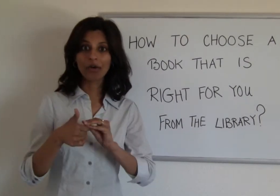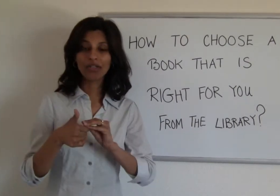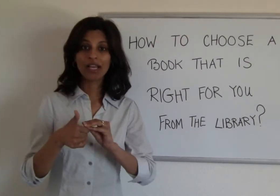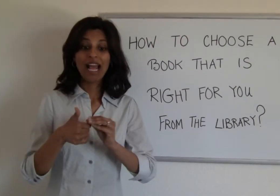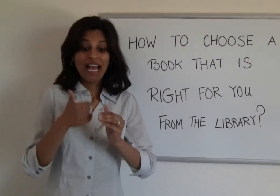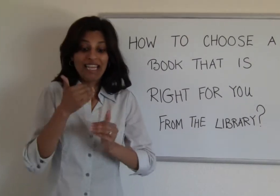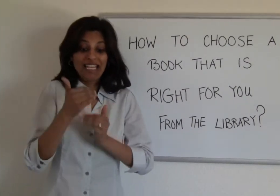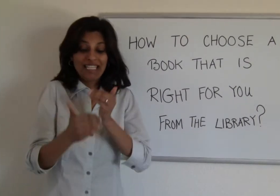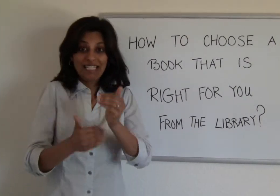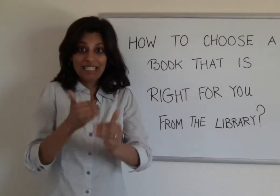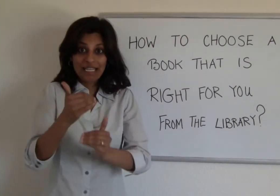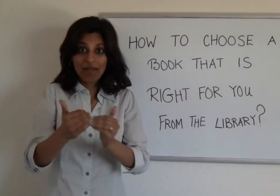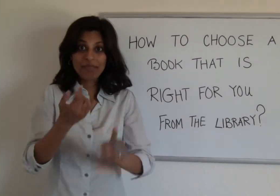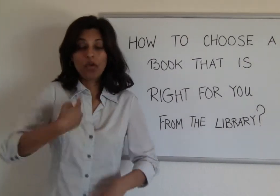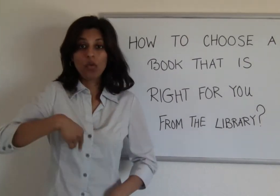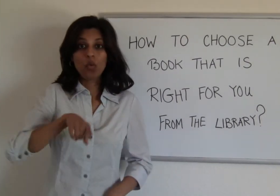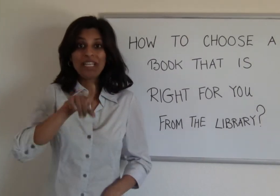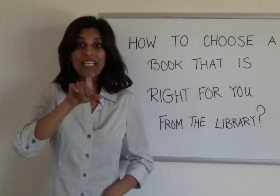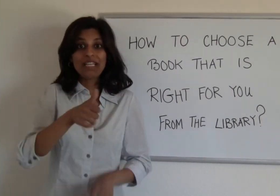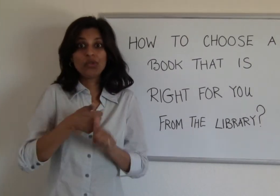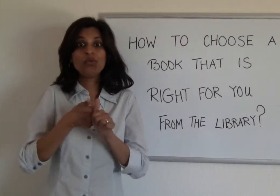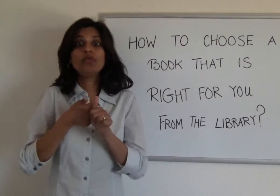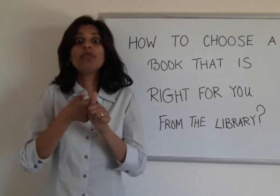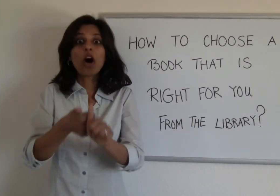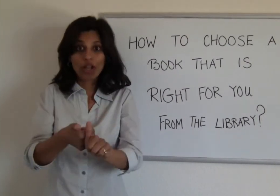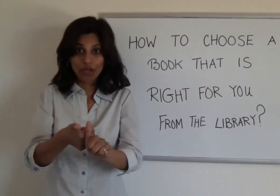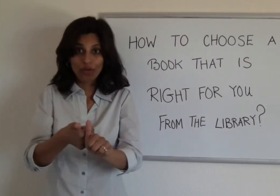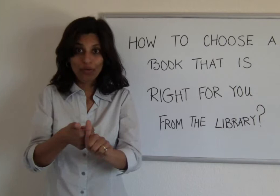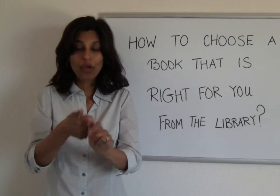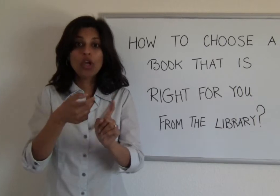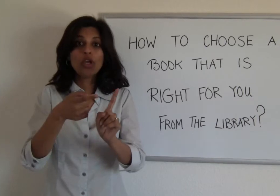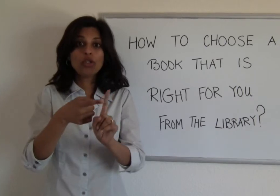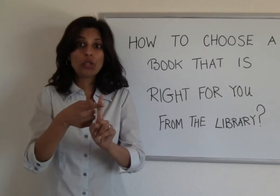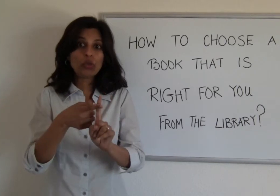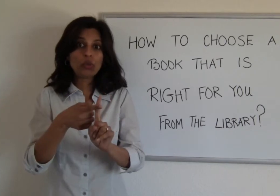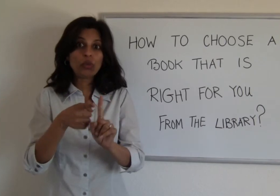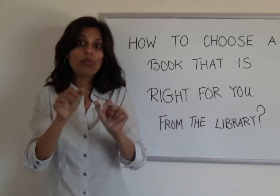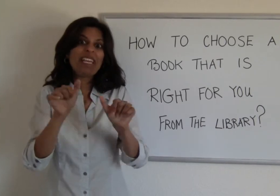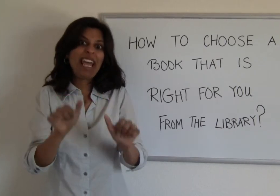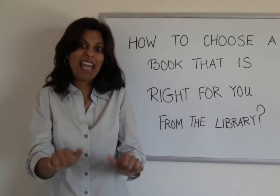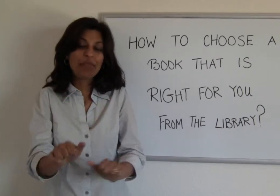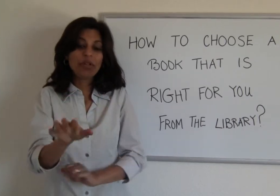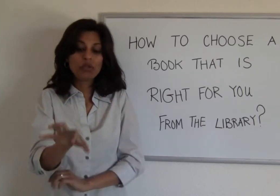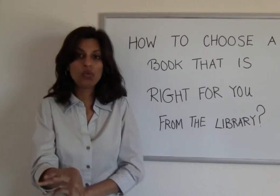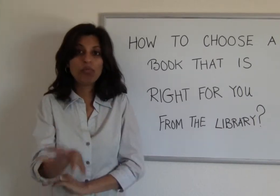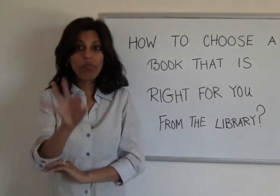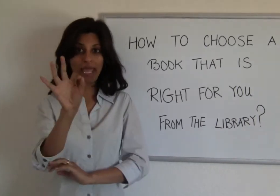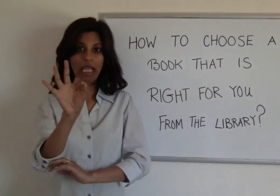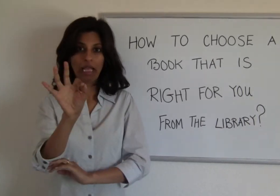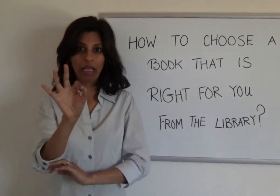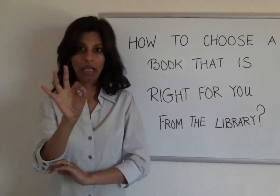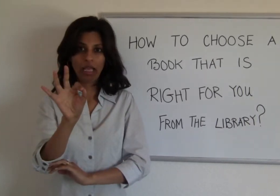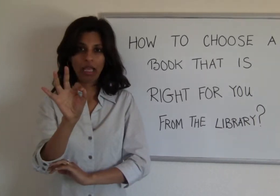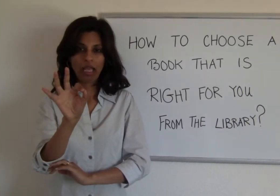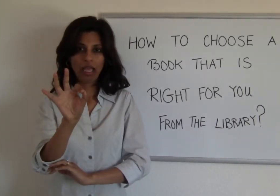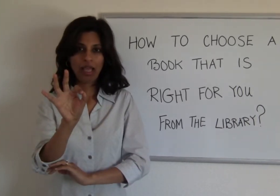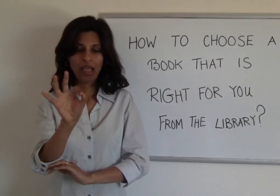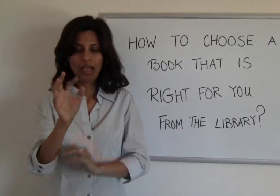about the steps we need to follow to be able to pick